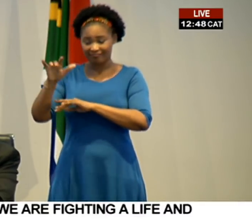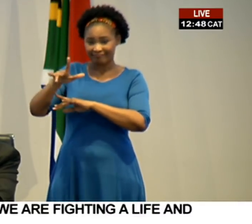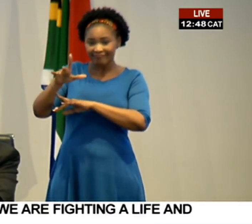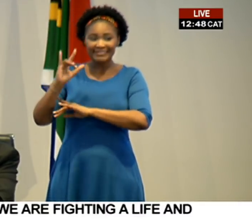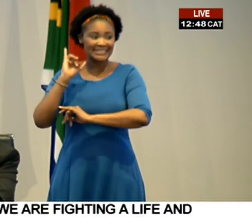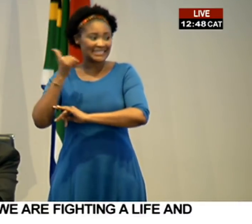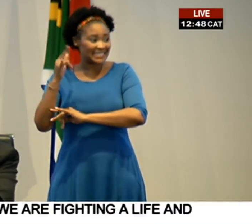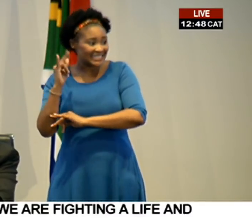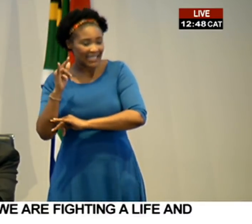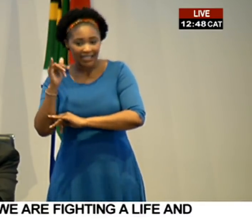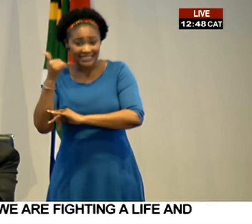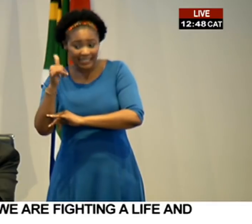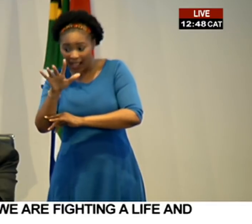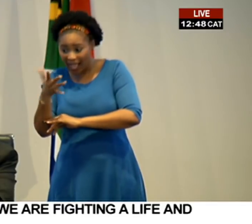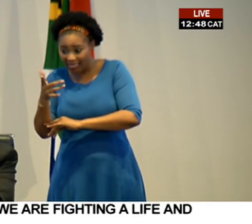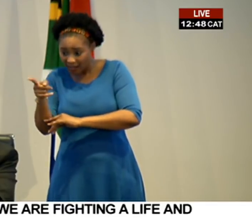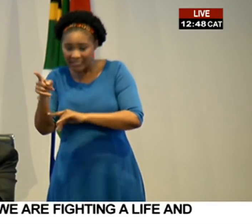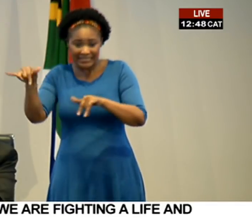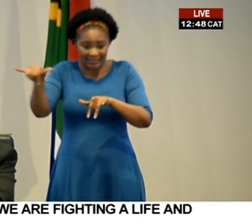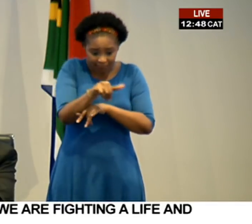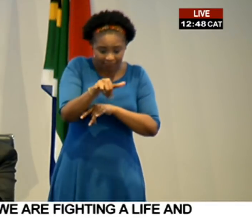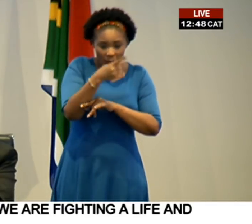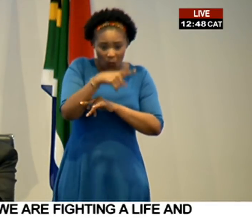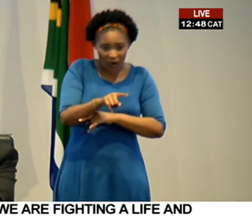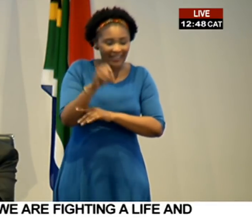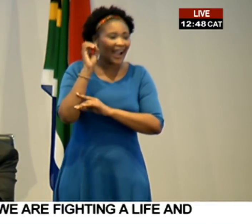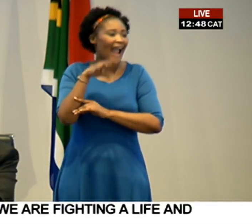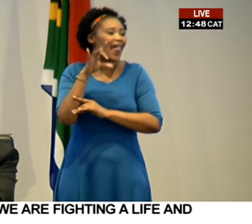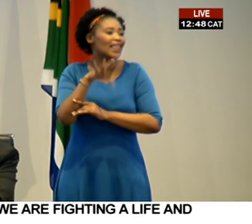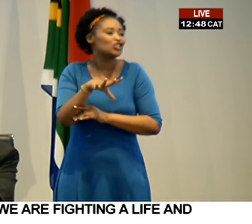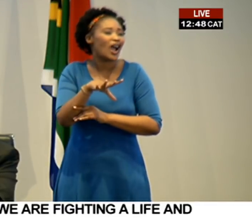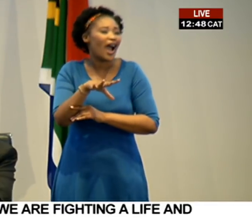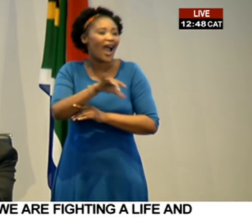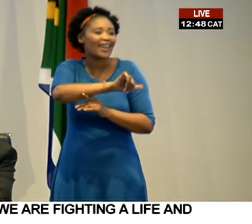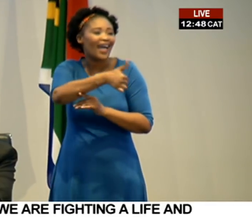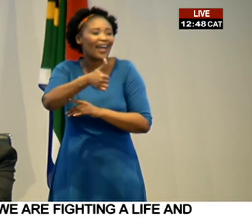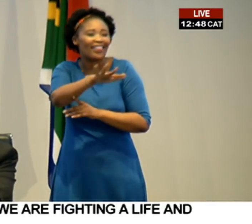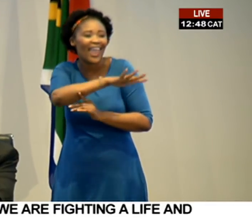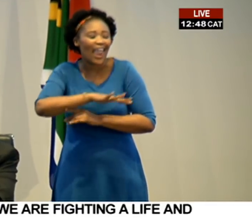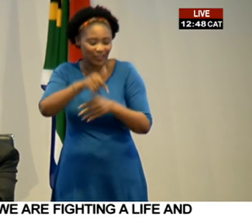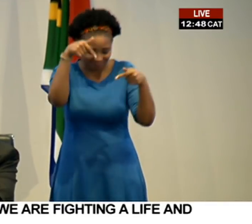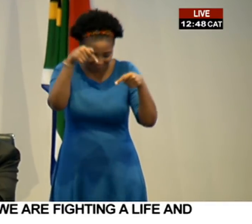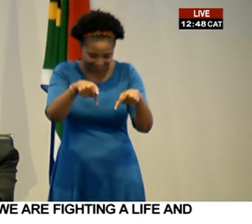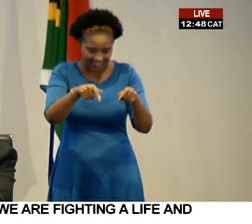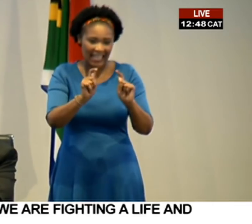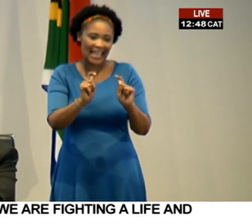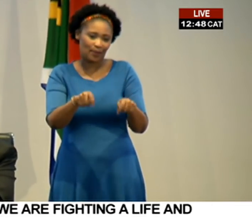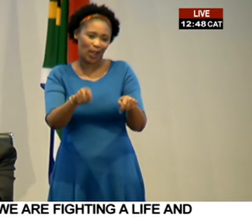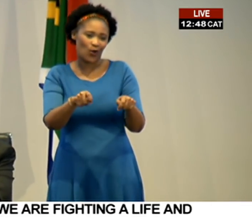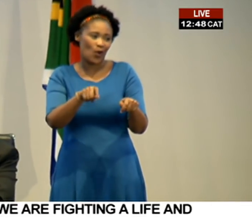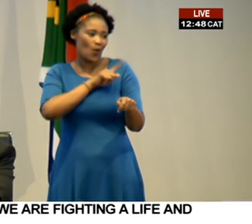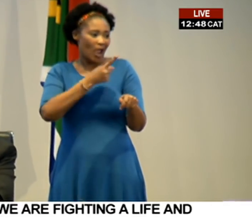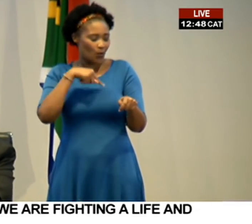in Khayelitsha and Overberg and a whole number of other places, so that we come on